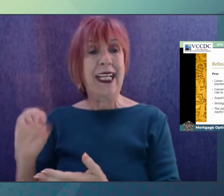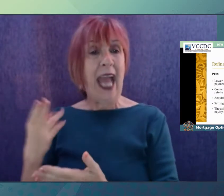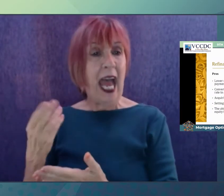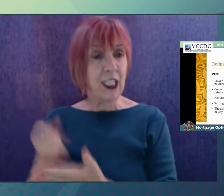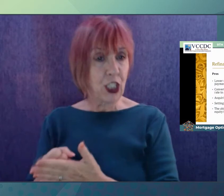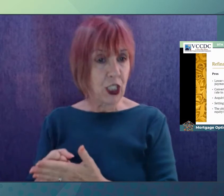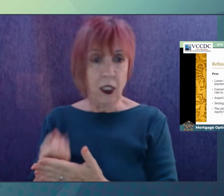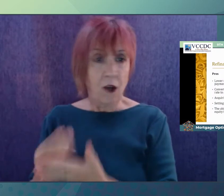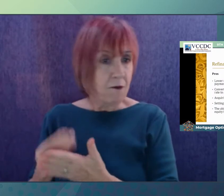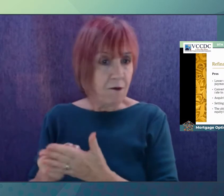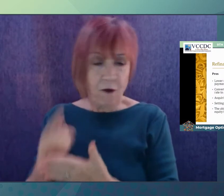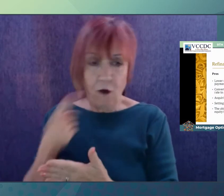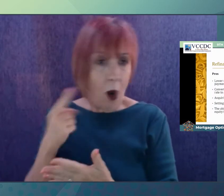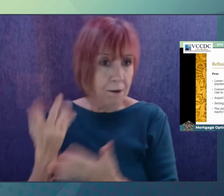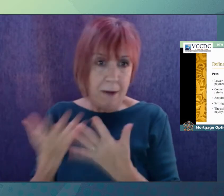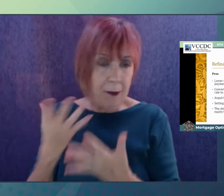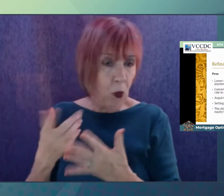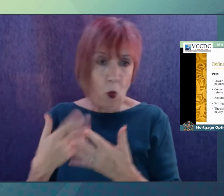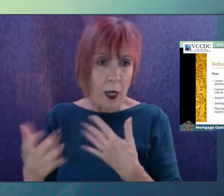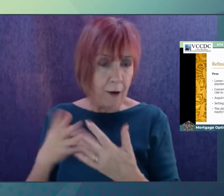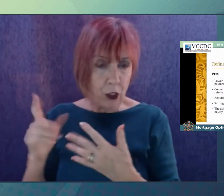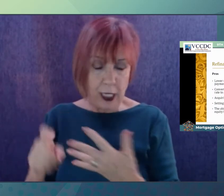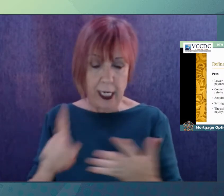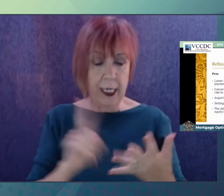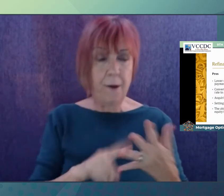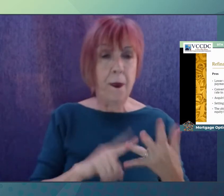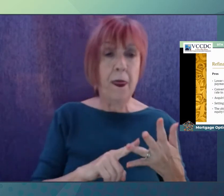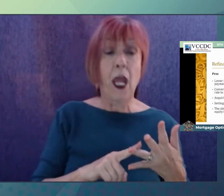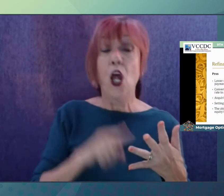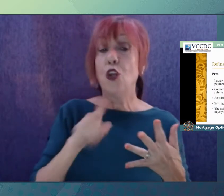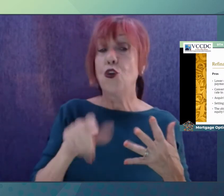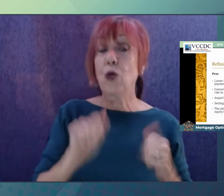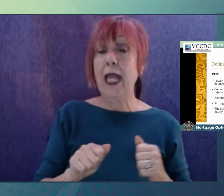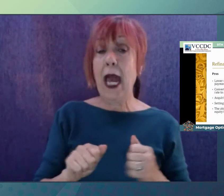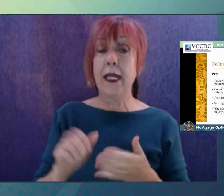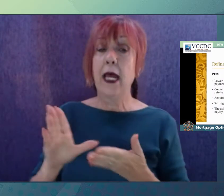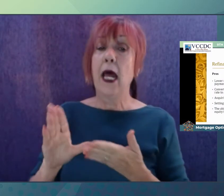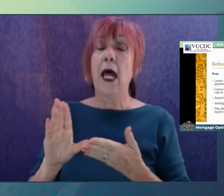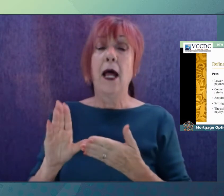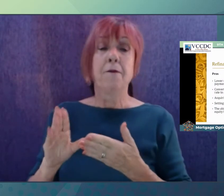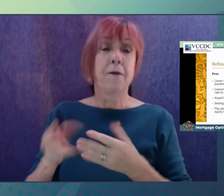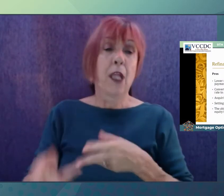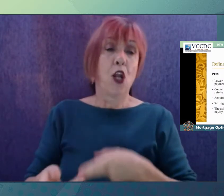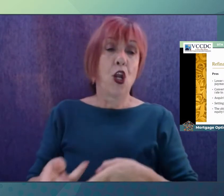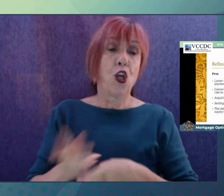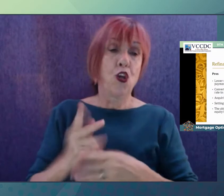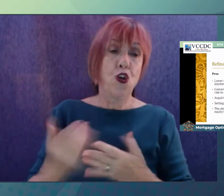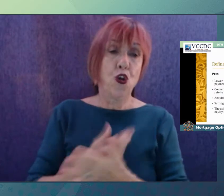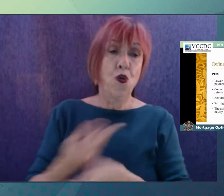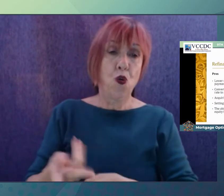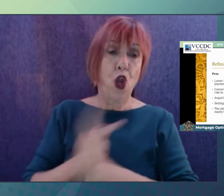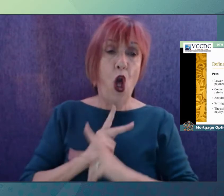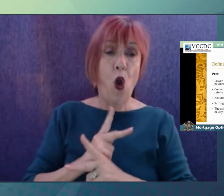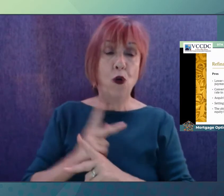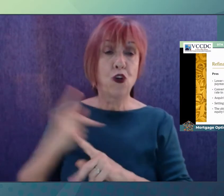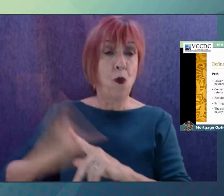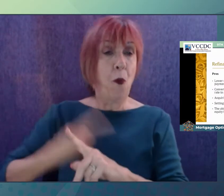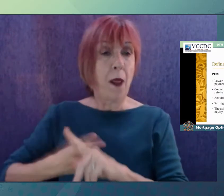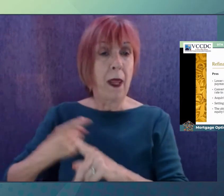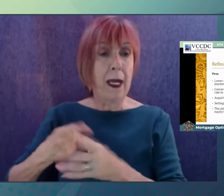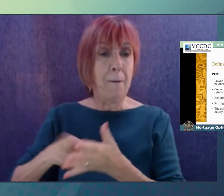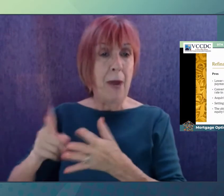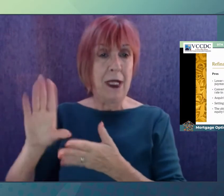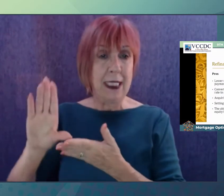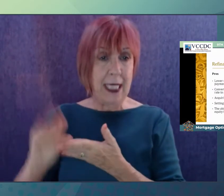need. You can set a shorter loan term, allowing you to save money on total interest that is paid. As you've owned your